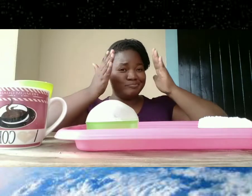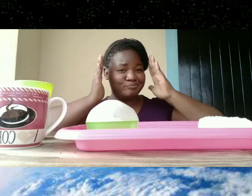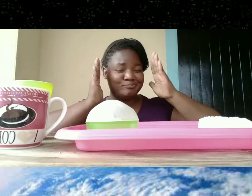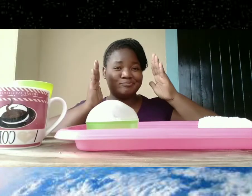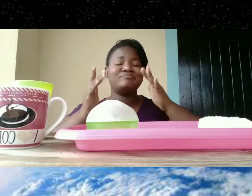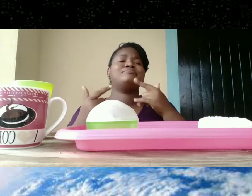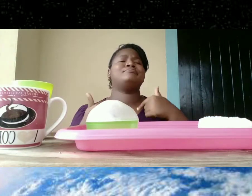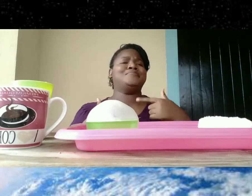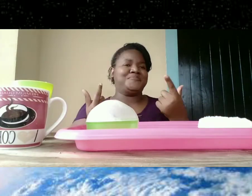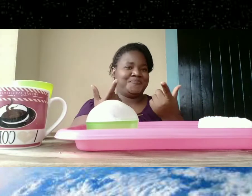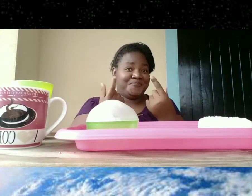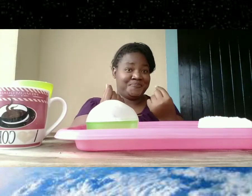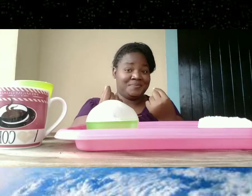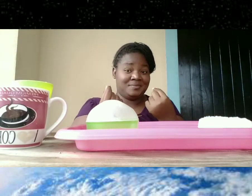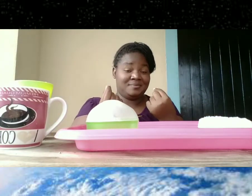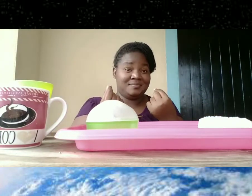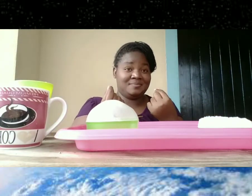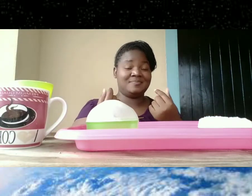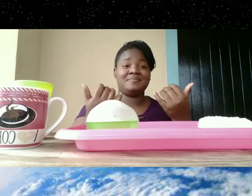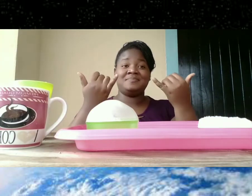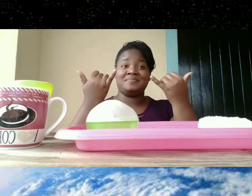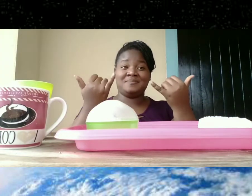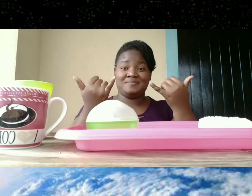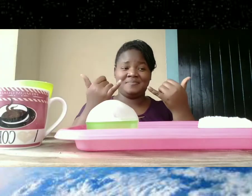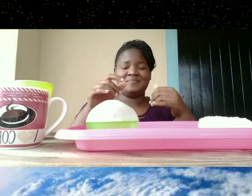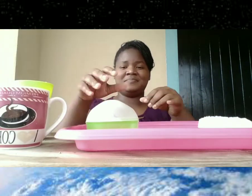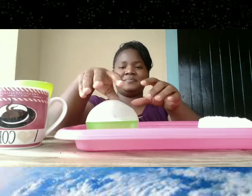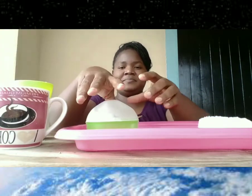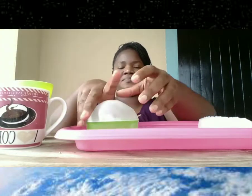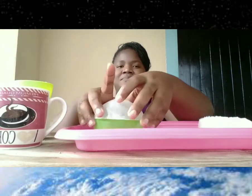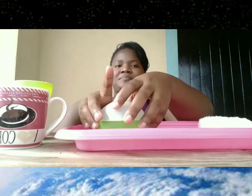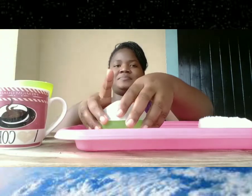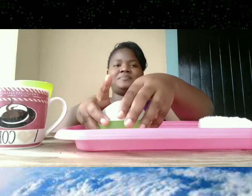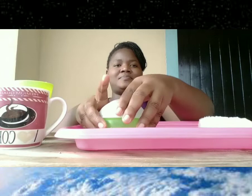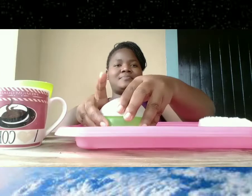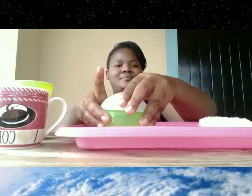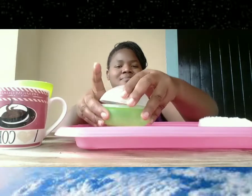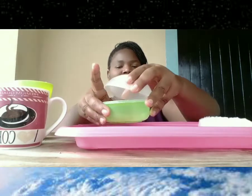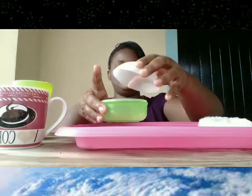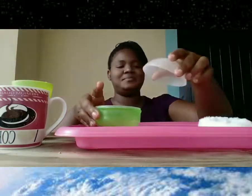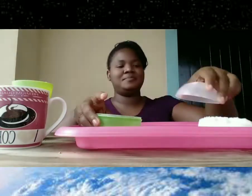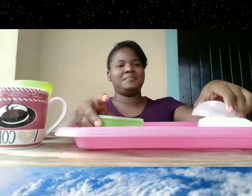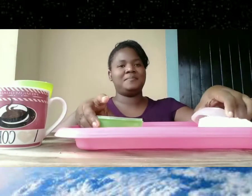Now please pay attention as we go through with the experiment.